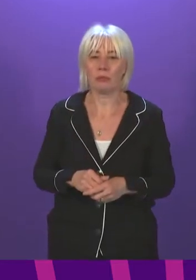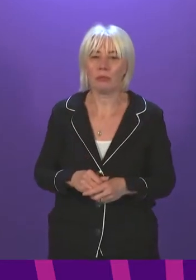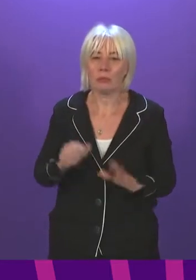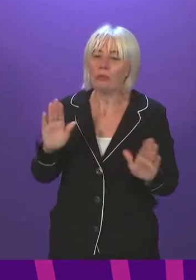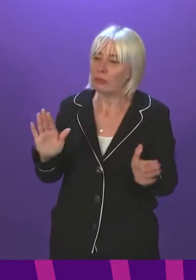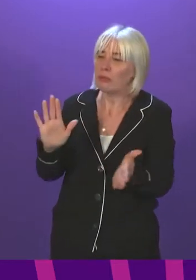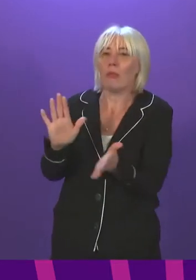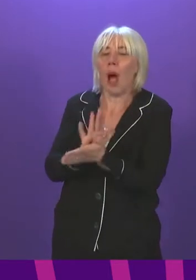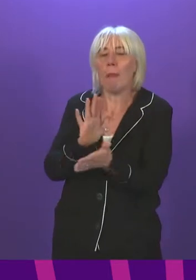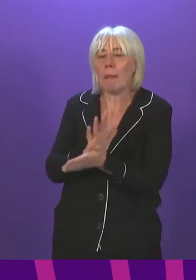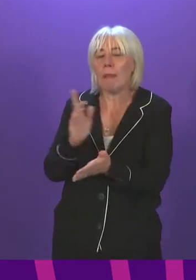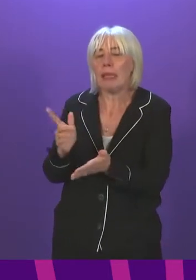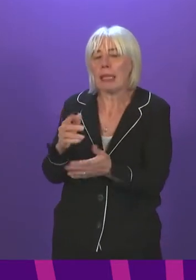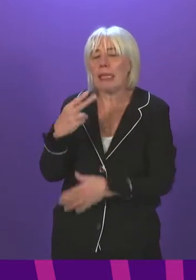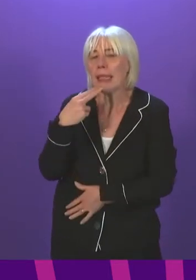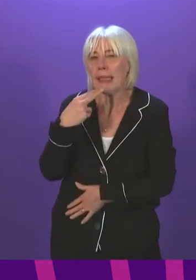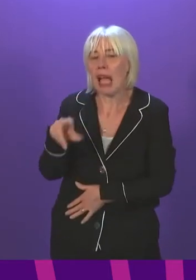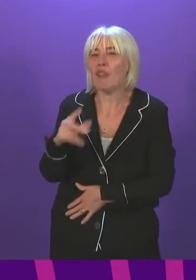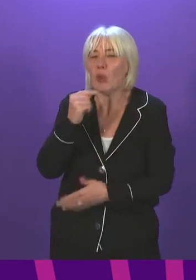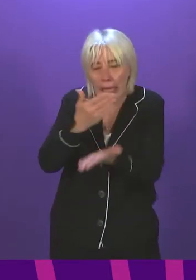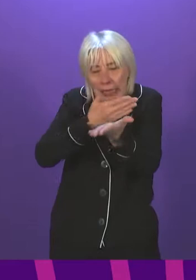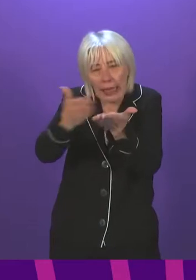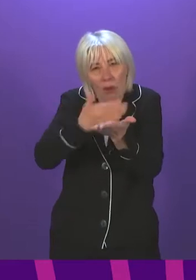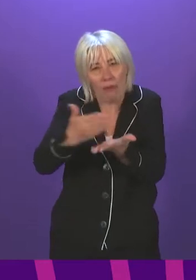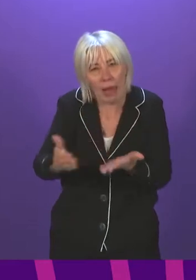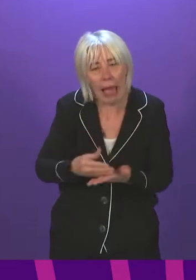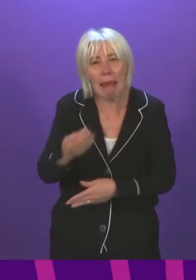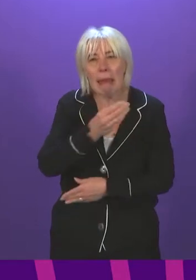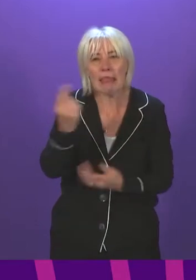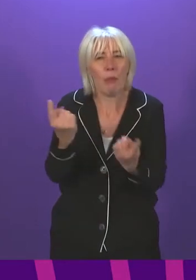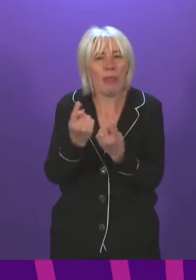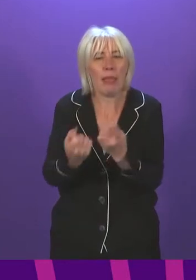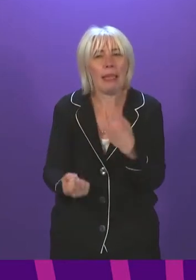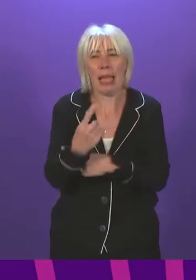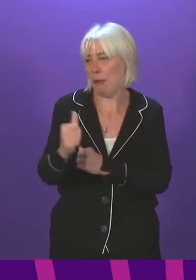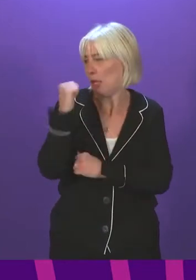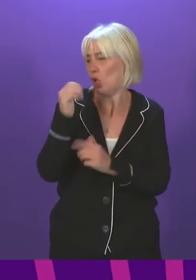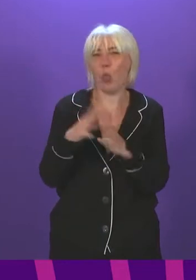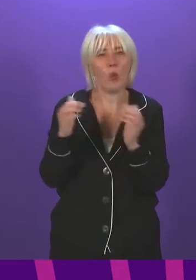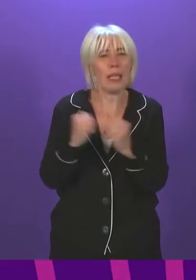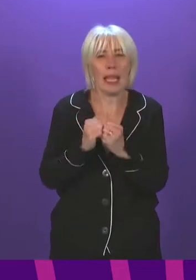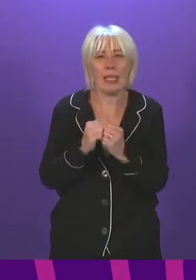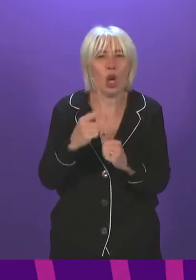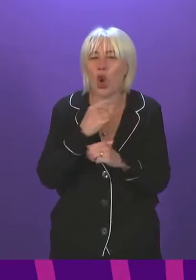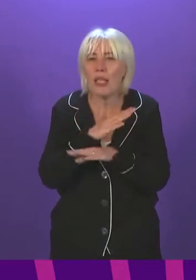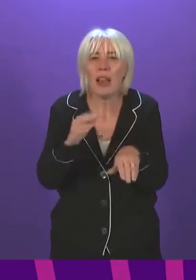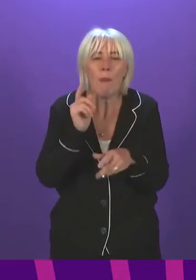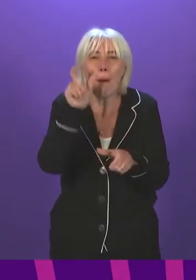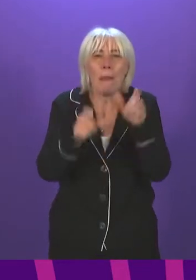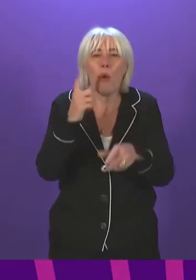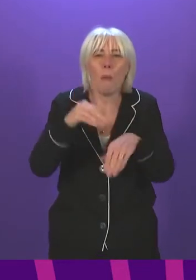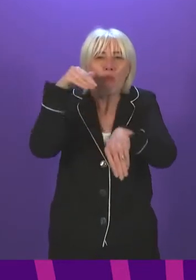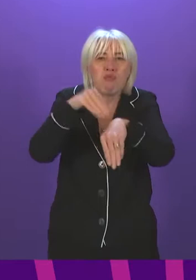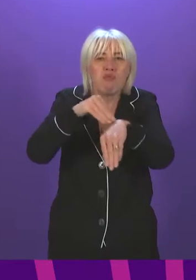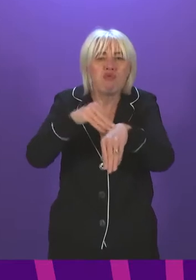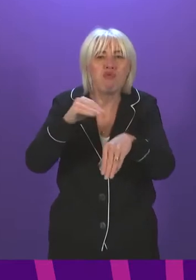I am pleased this afternoon to be able to give clarity to some of the reports that happened over the weekend and make it clear this is not about criminalising protests